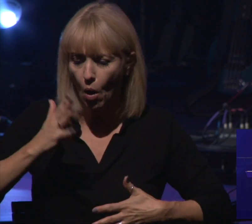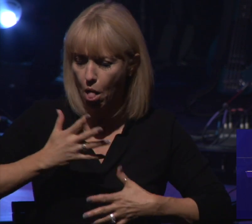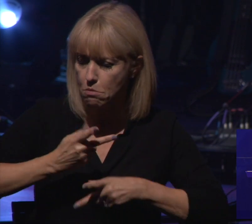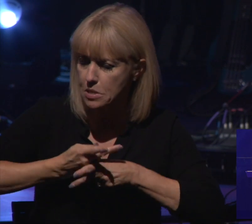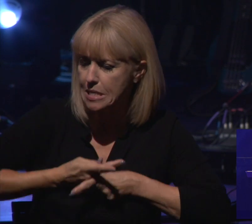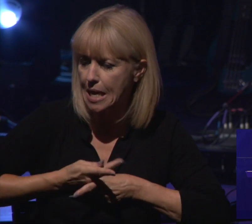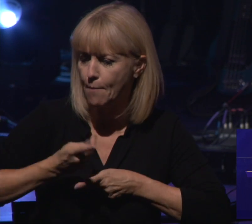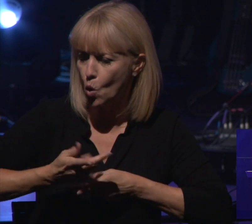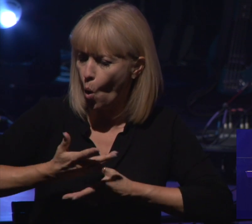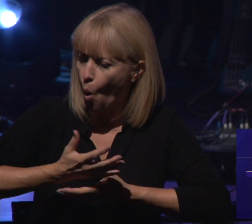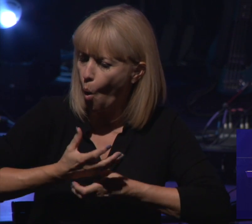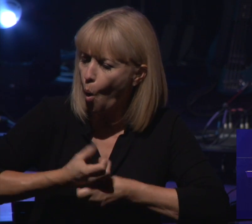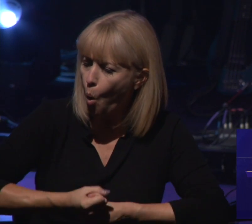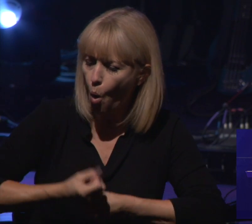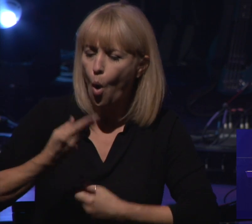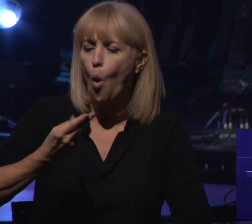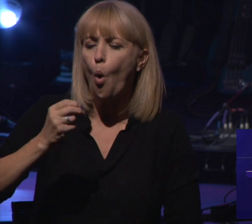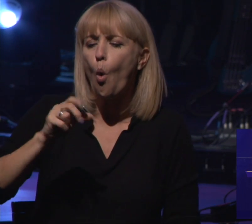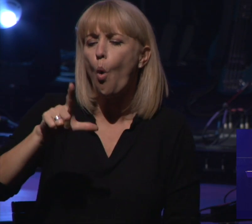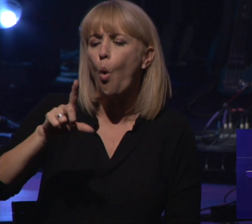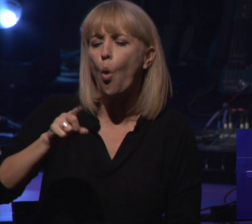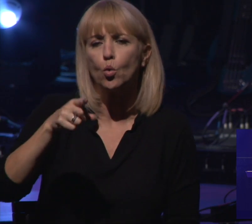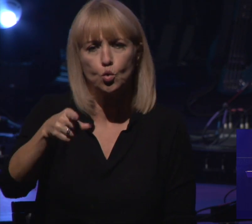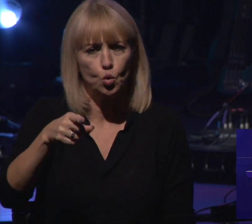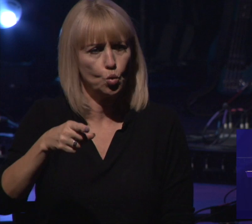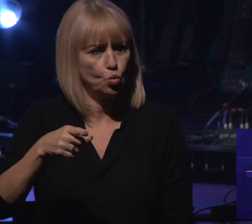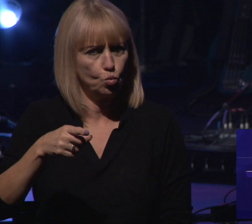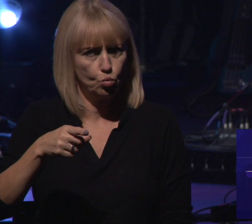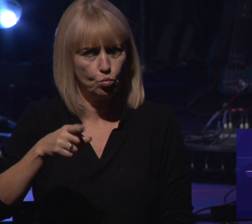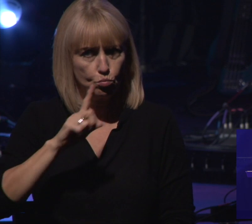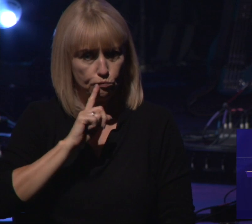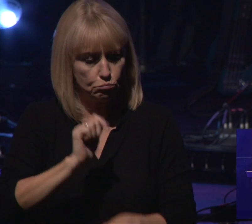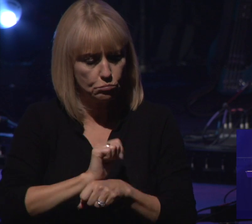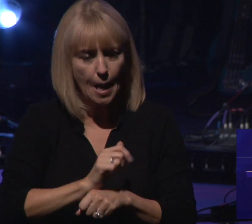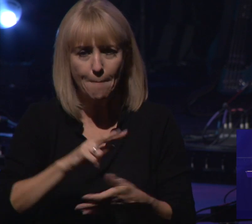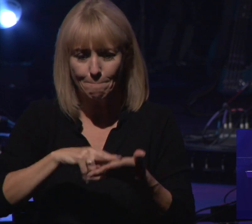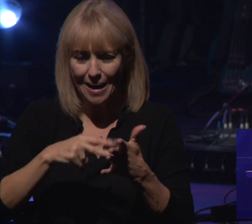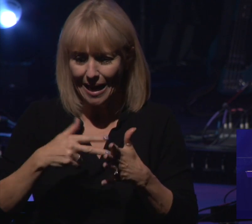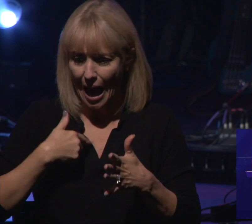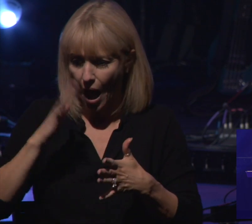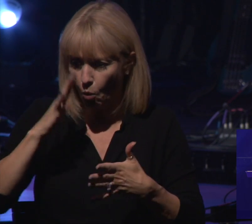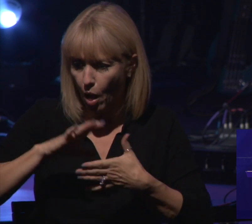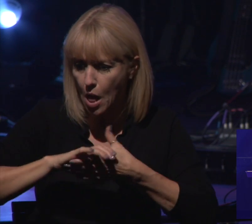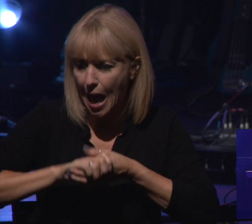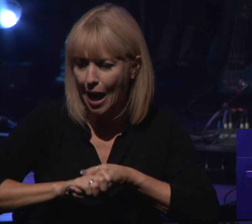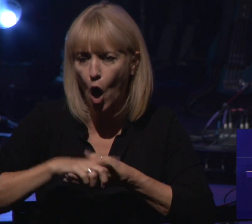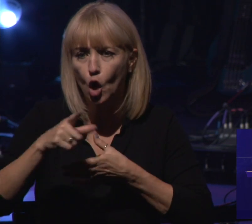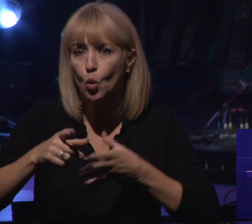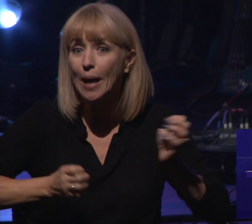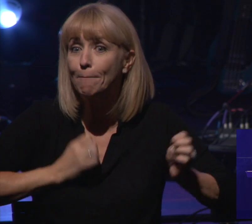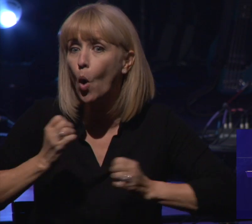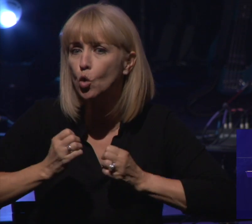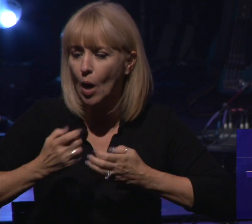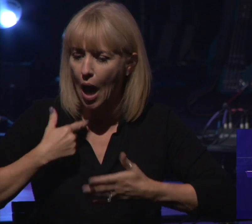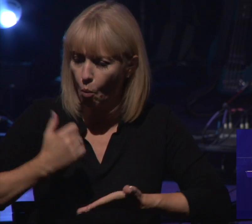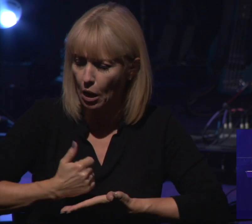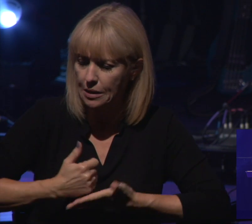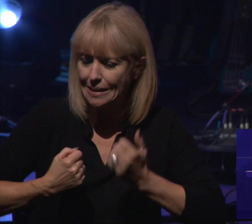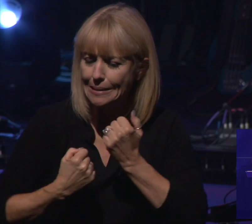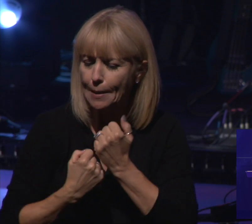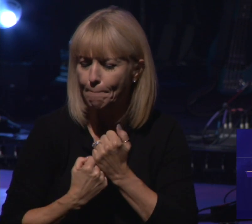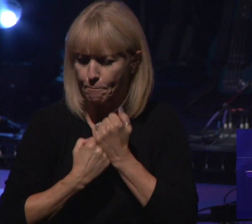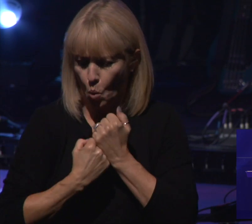or husband, but I'm going to hold you. And I take that hold very literally. You're going to hang on to